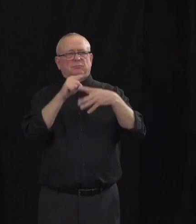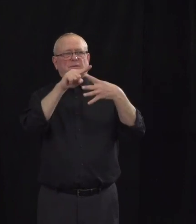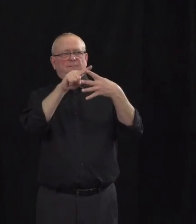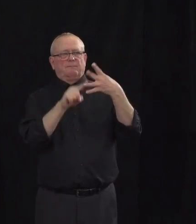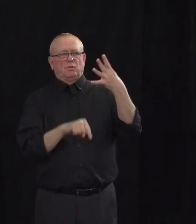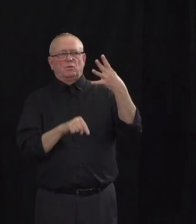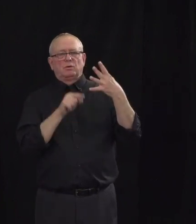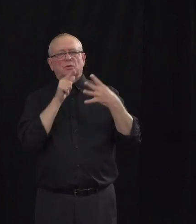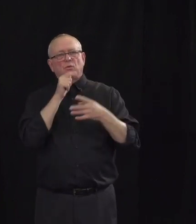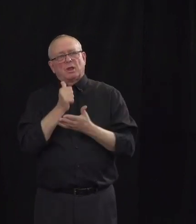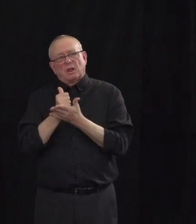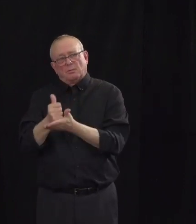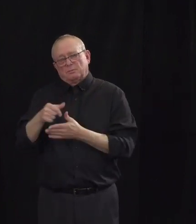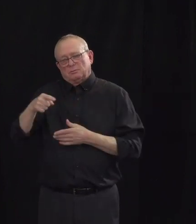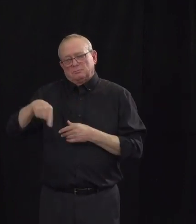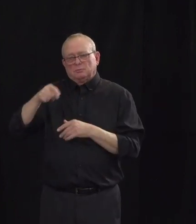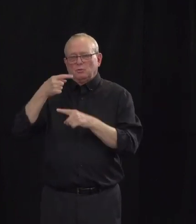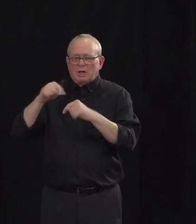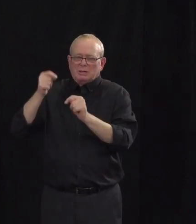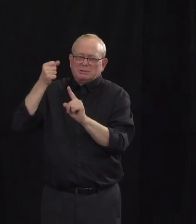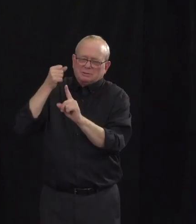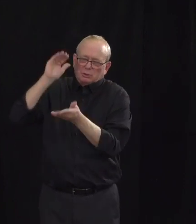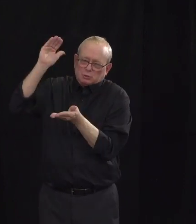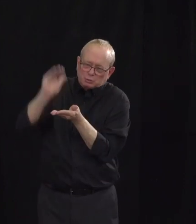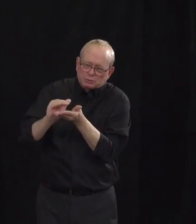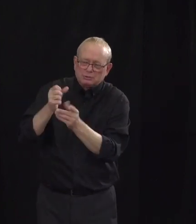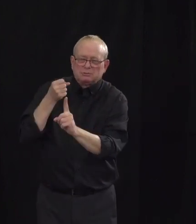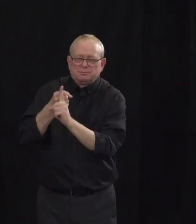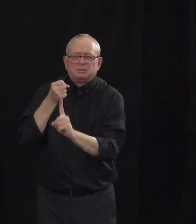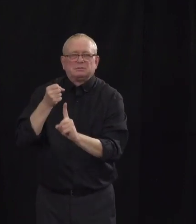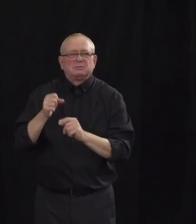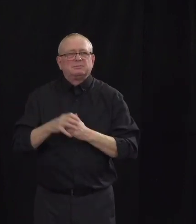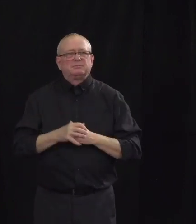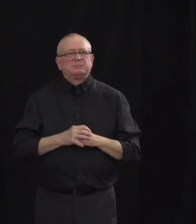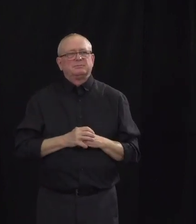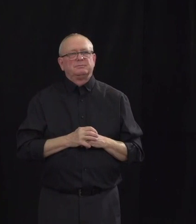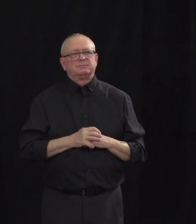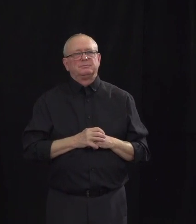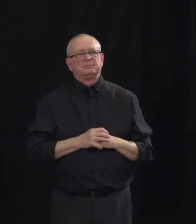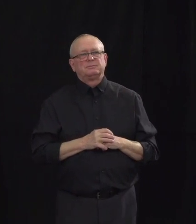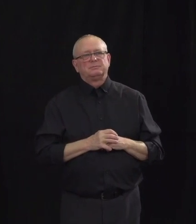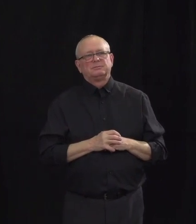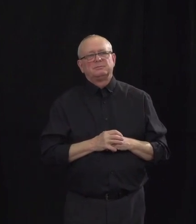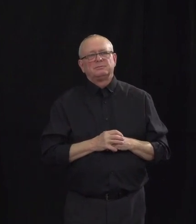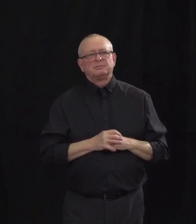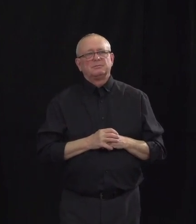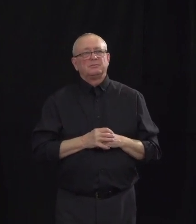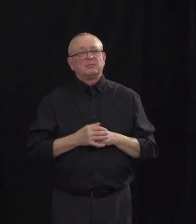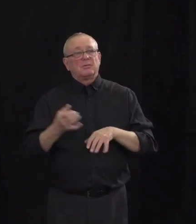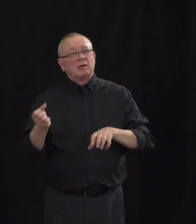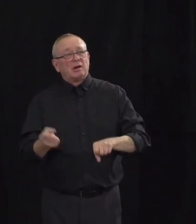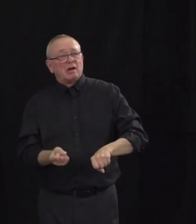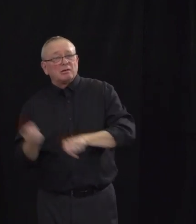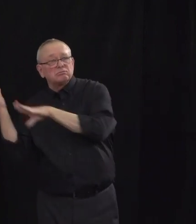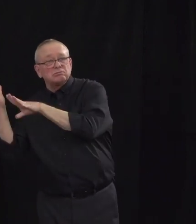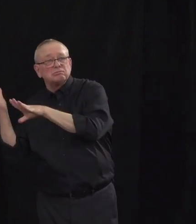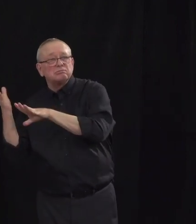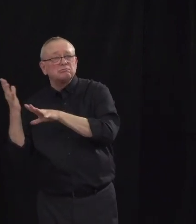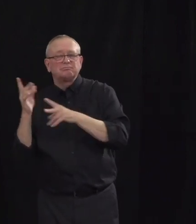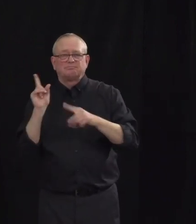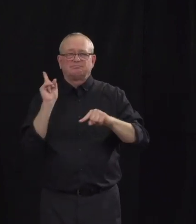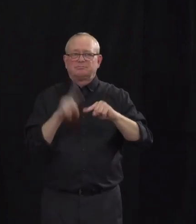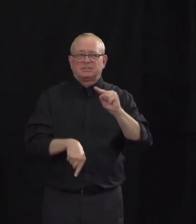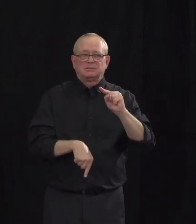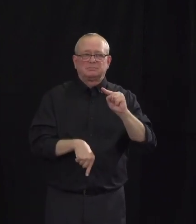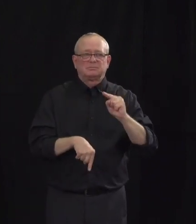of COVID-19. In temporarily suspending evictions for the month of April, we are ensuring that Albertans who have been unable to pay their